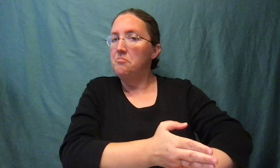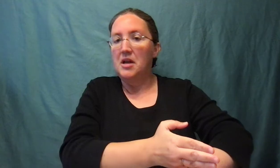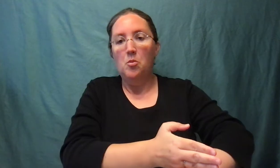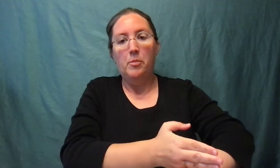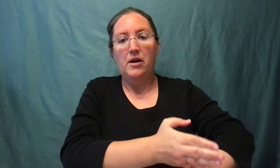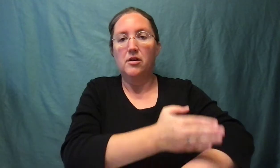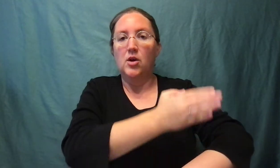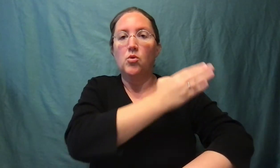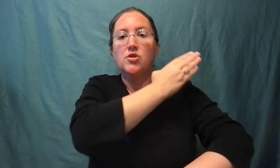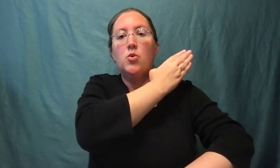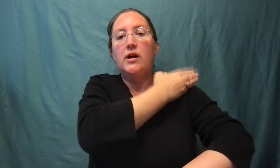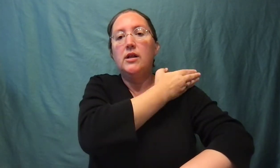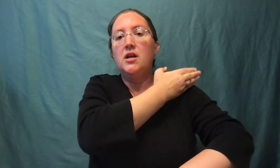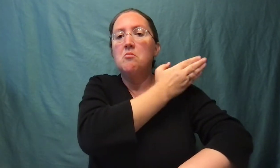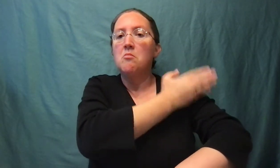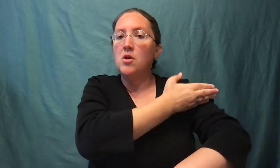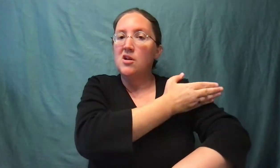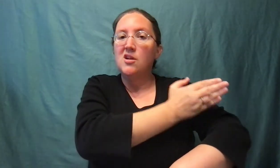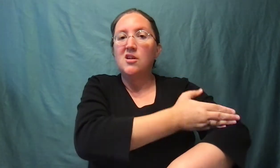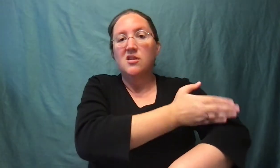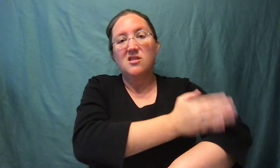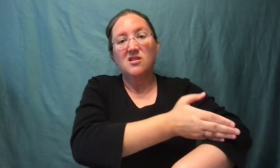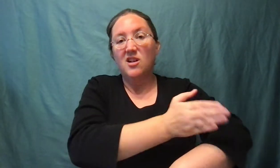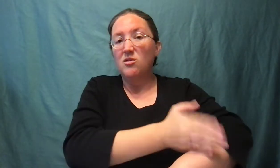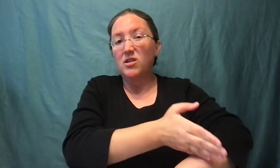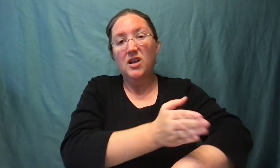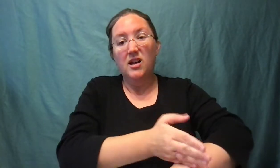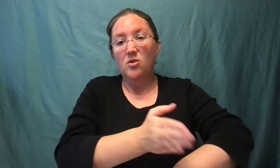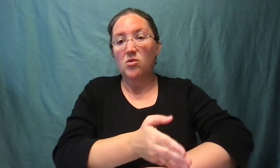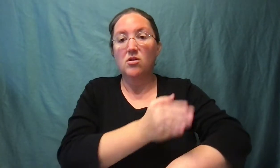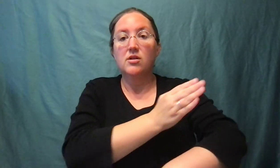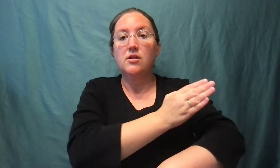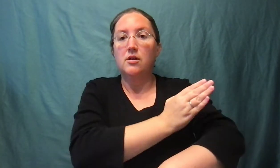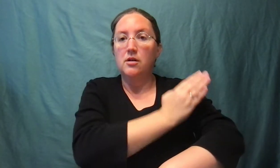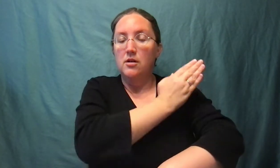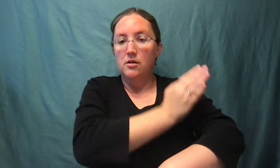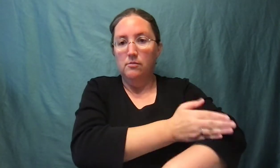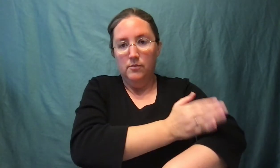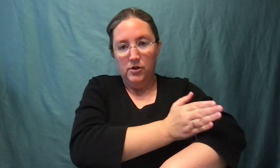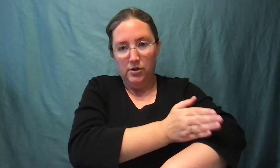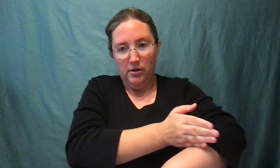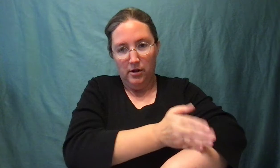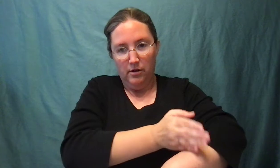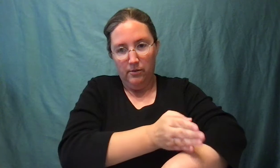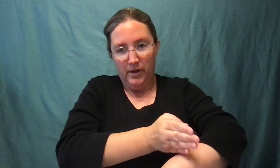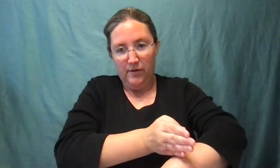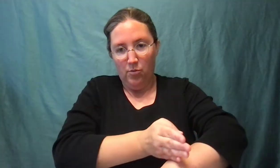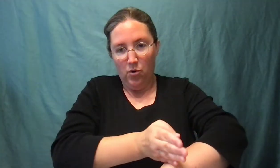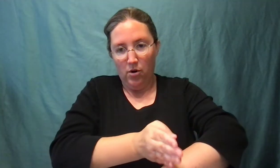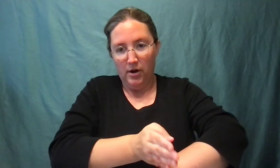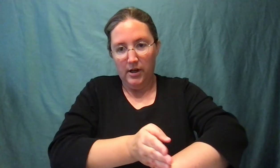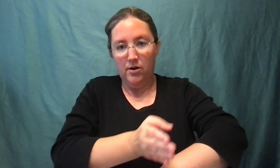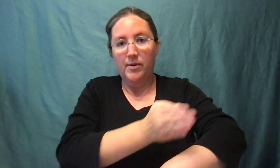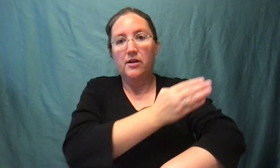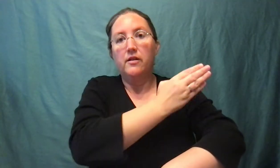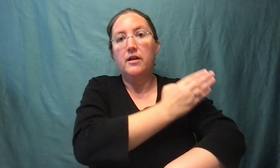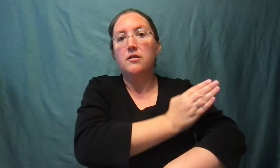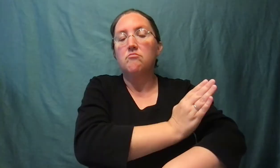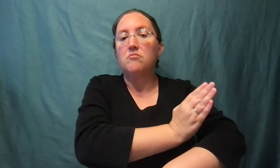get worse quickly, slowly getting worse, slow, even more incrementally.